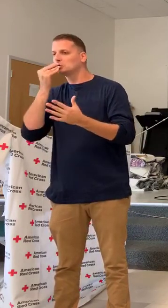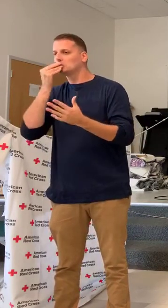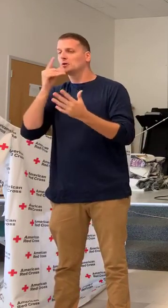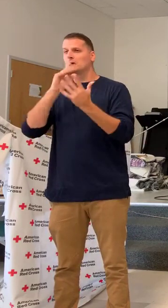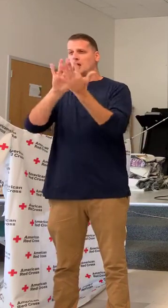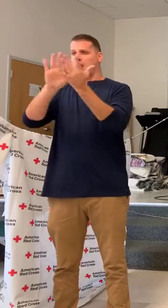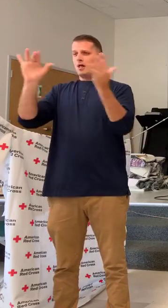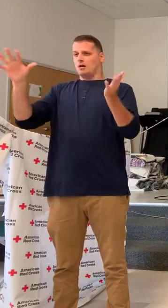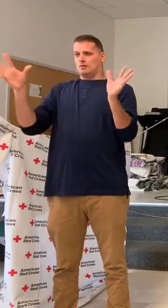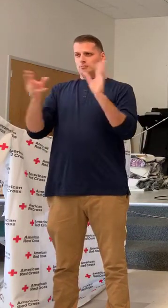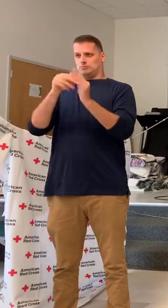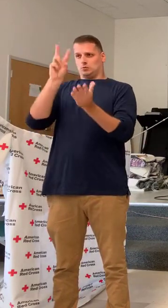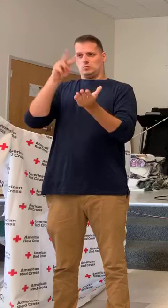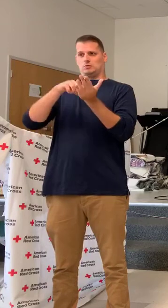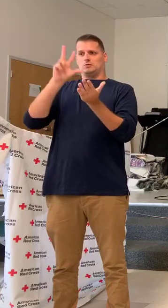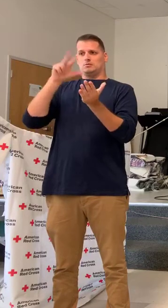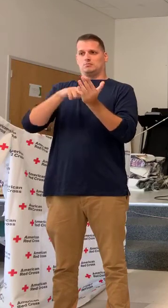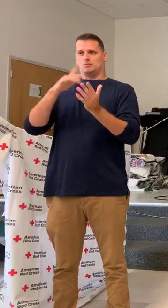forward.